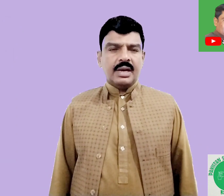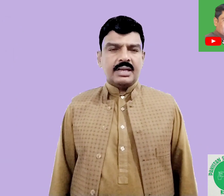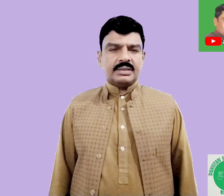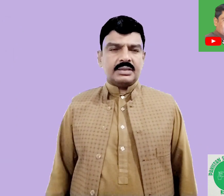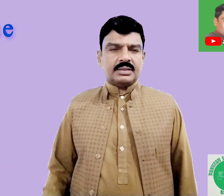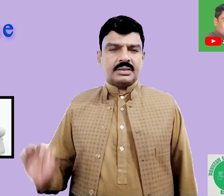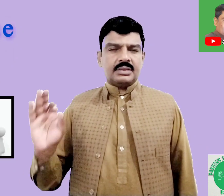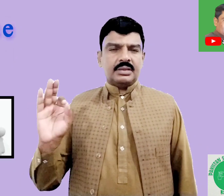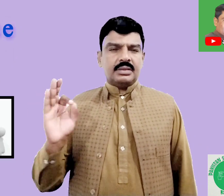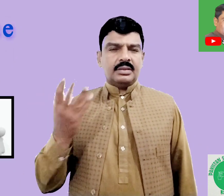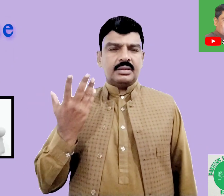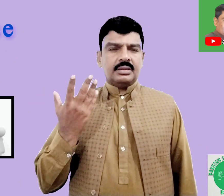cause,